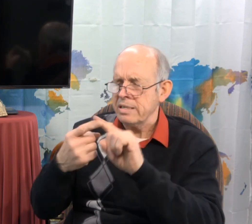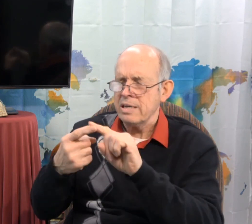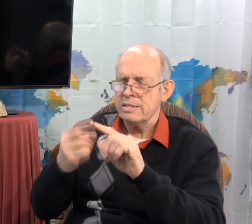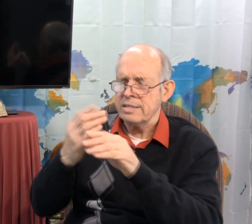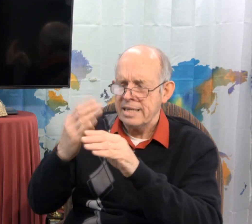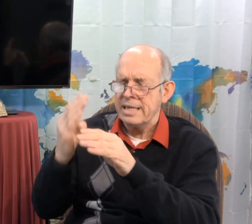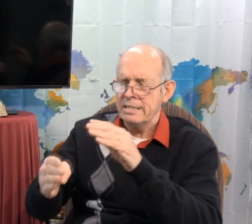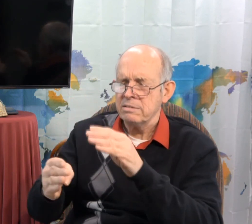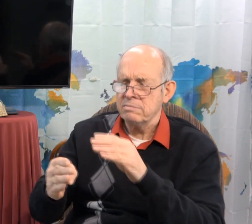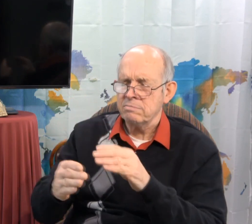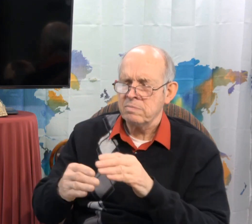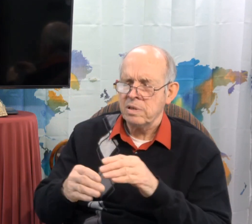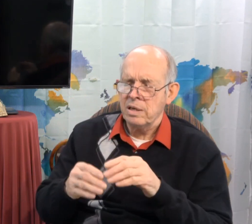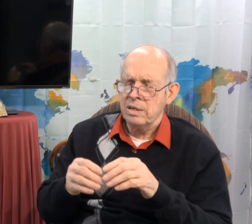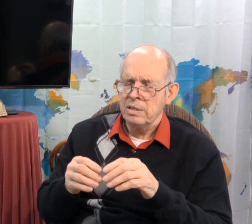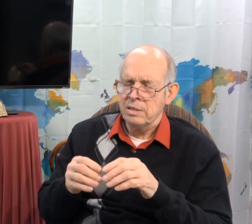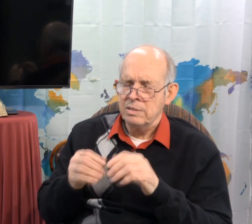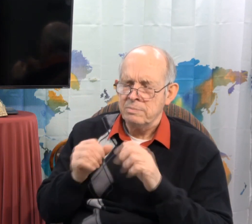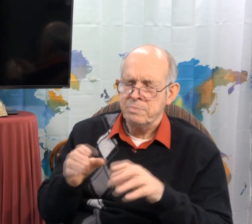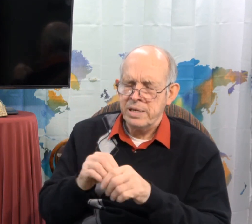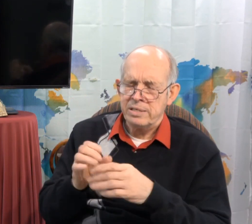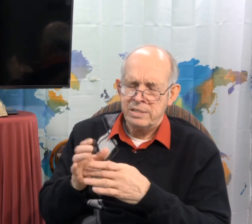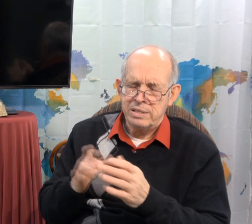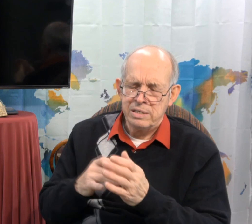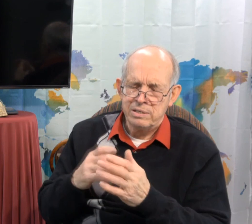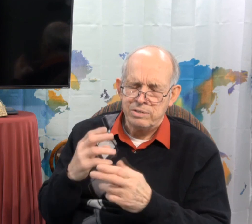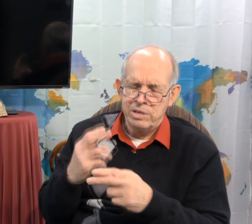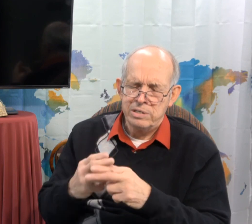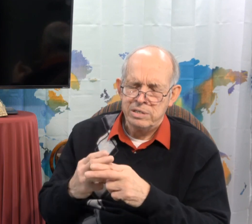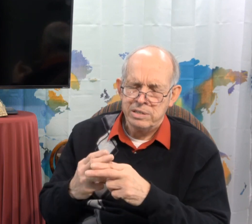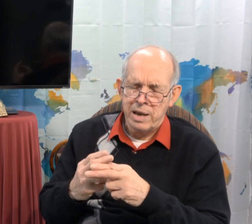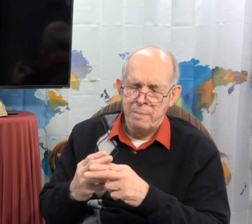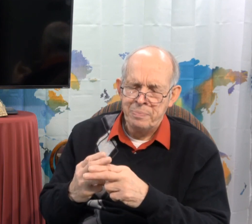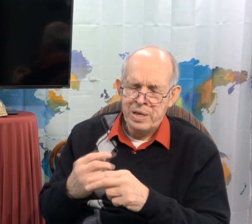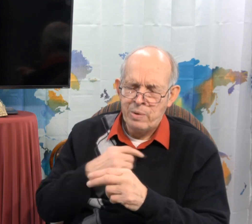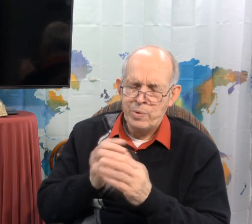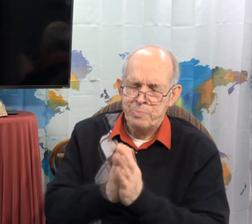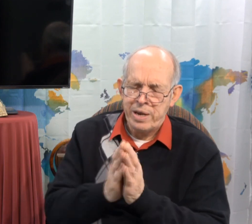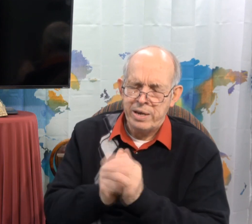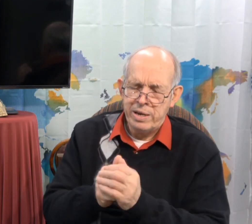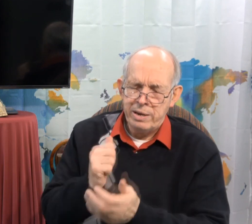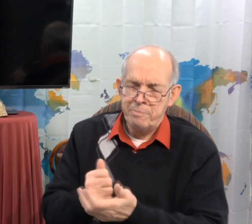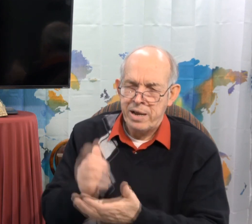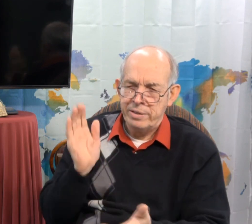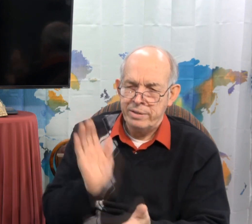there at the end. This in Jesus' name we pray. Amen.